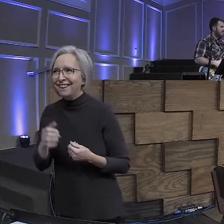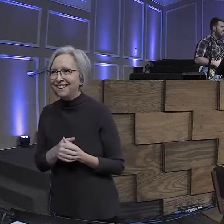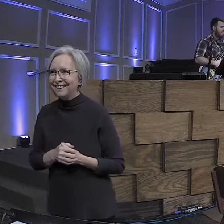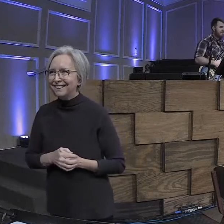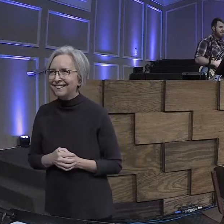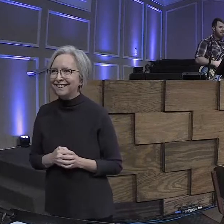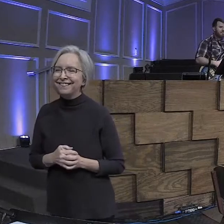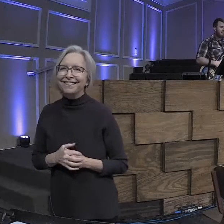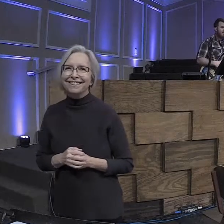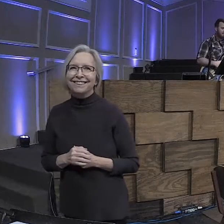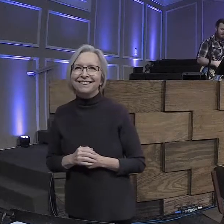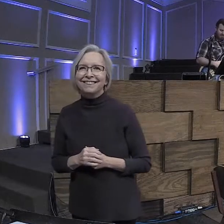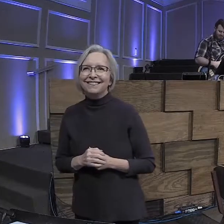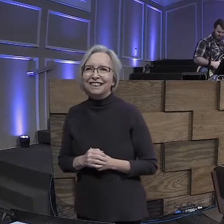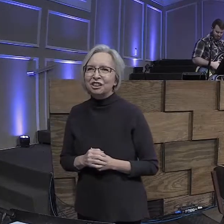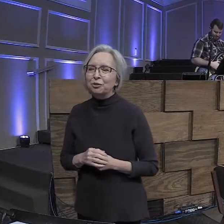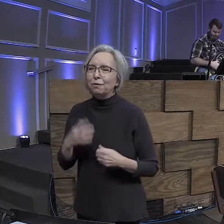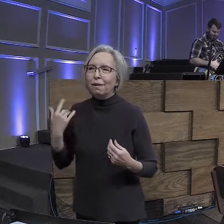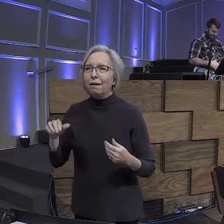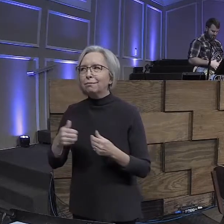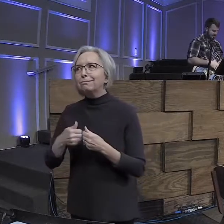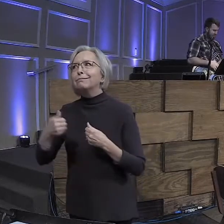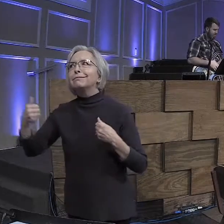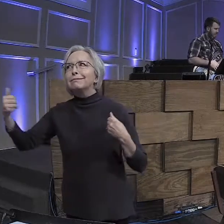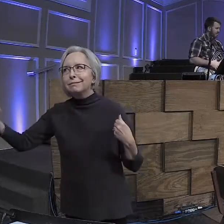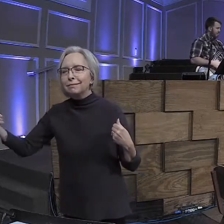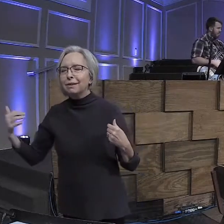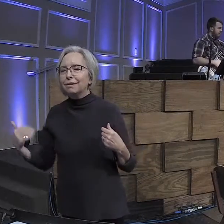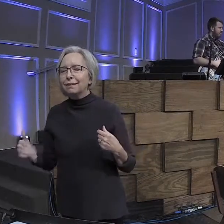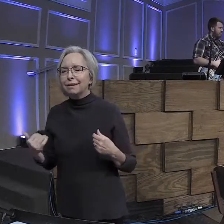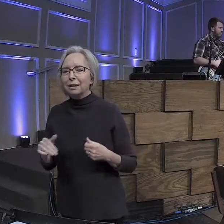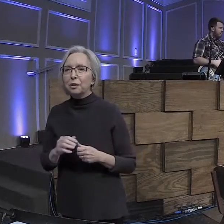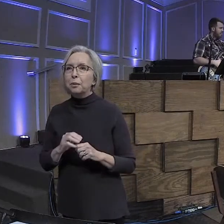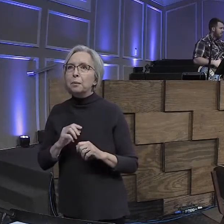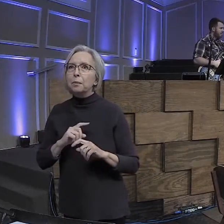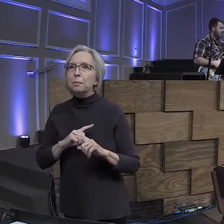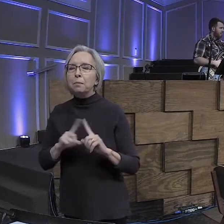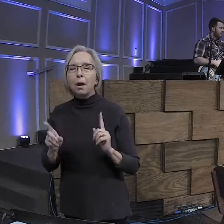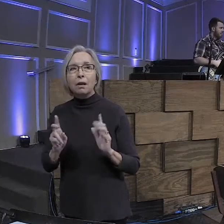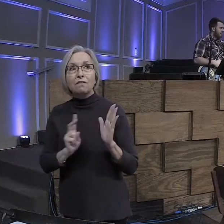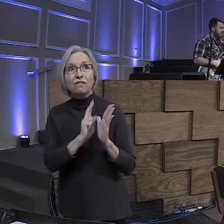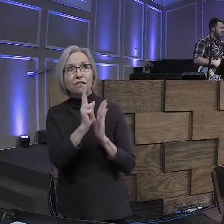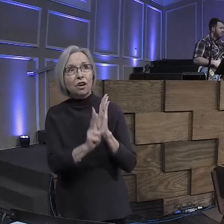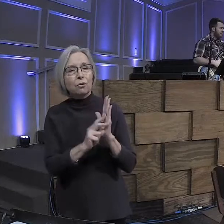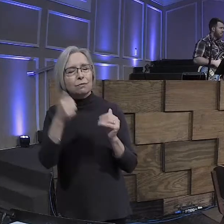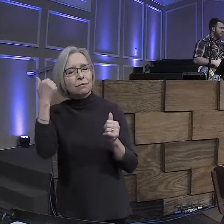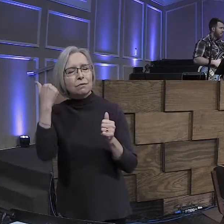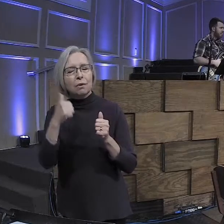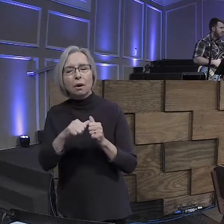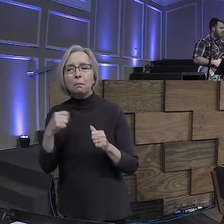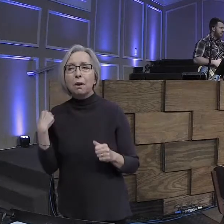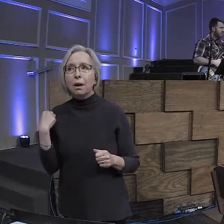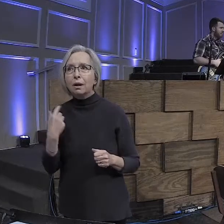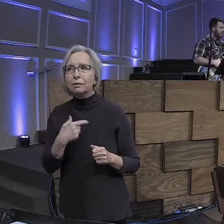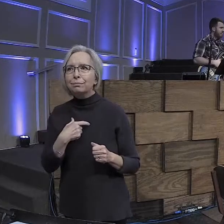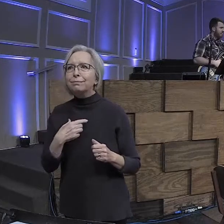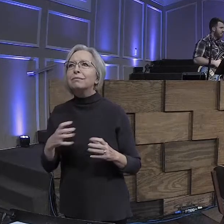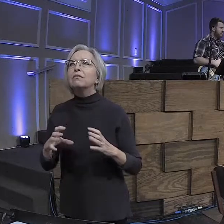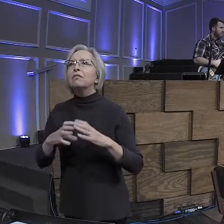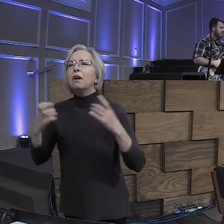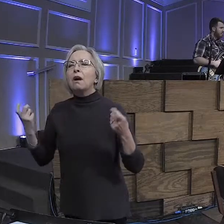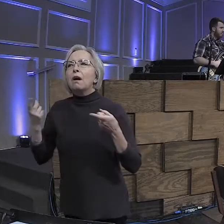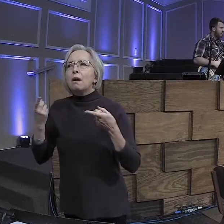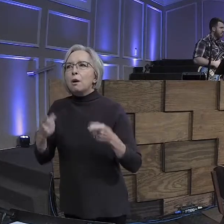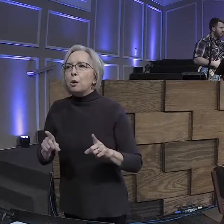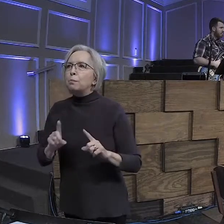And tired of social distancing. But as the video reminds us, we've been through a lot. But